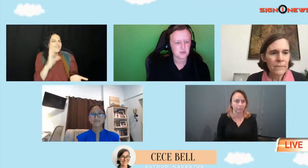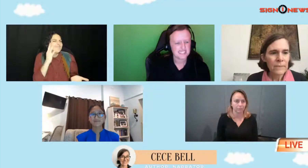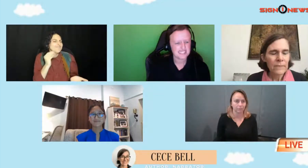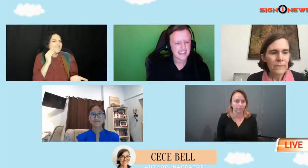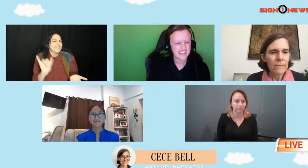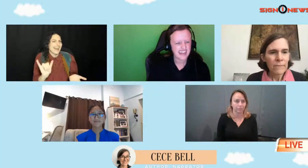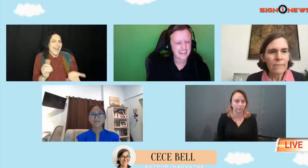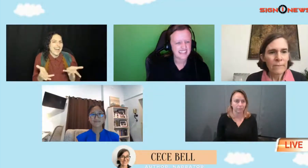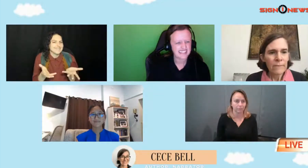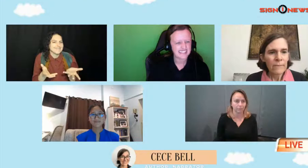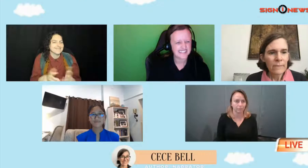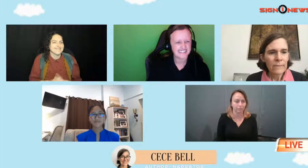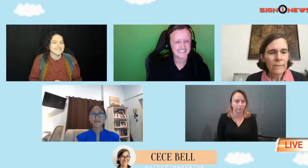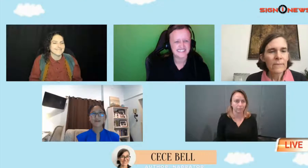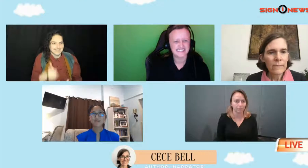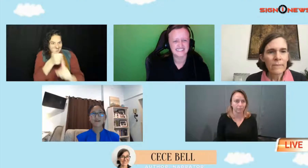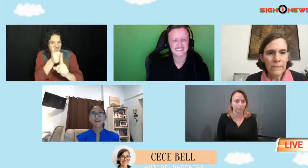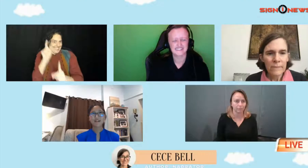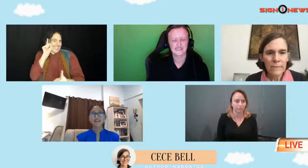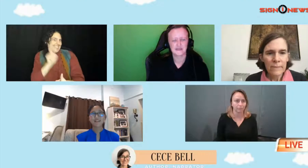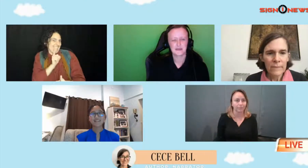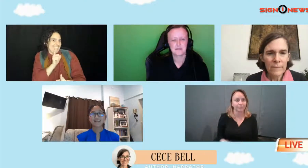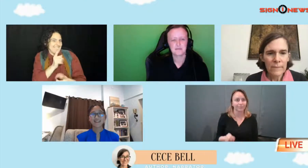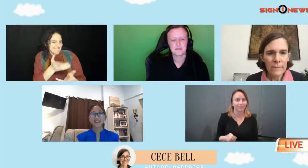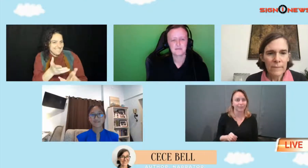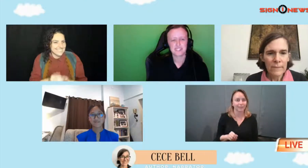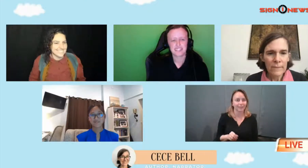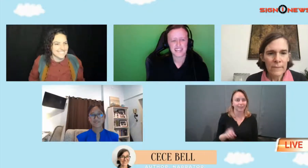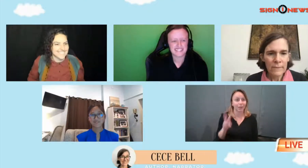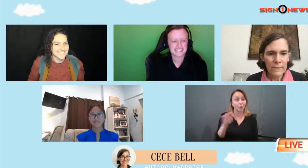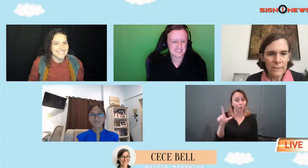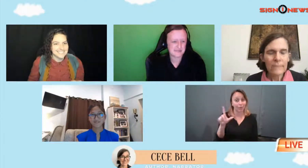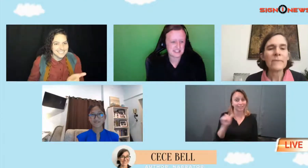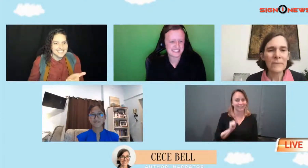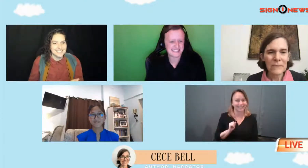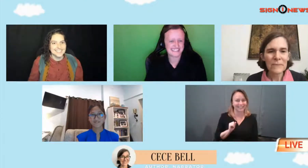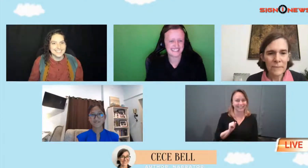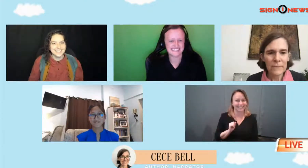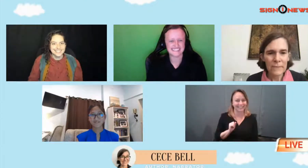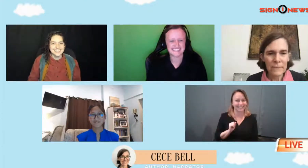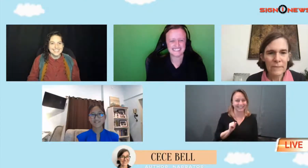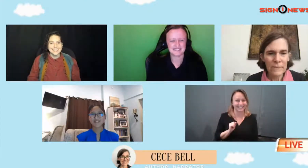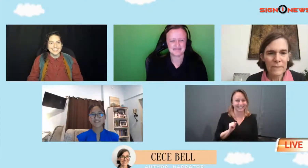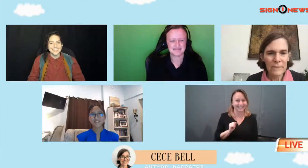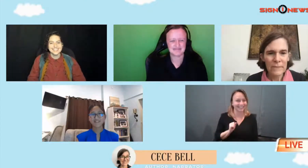audition, what was that like? Well, I did have to audition. As a deaf person.